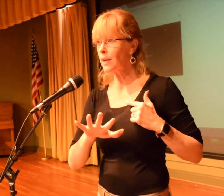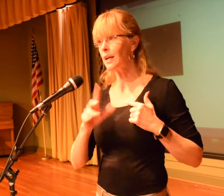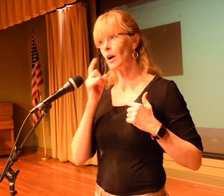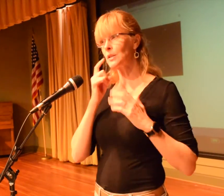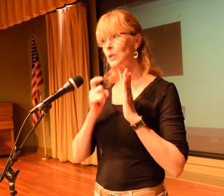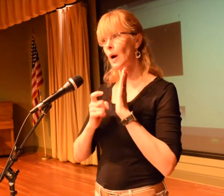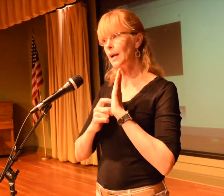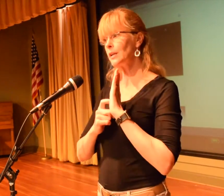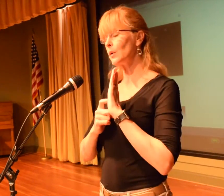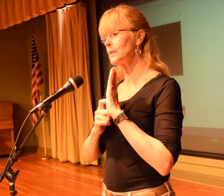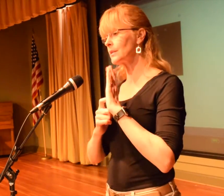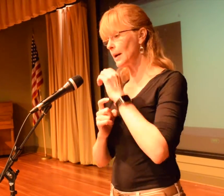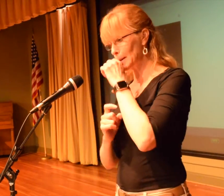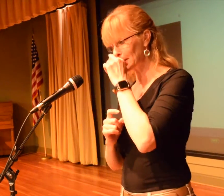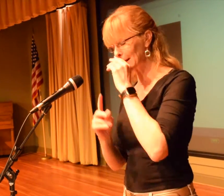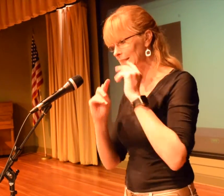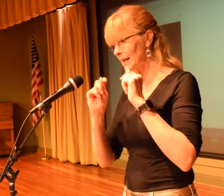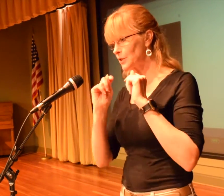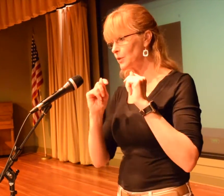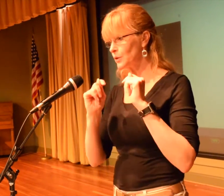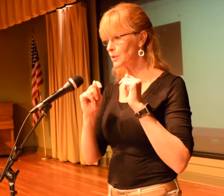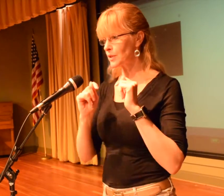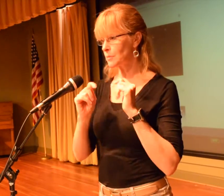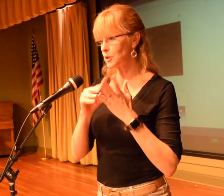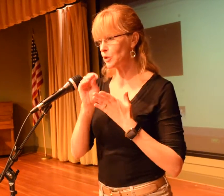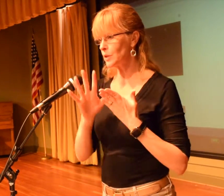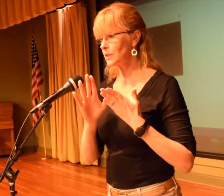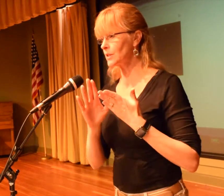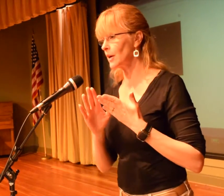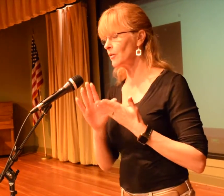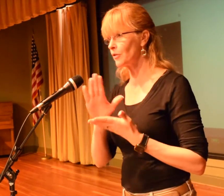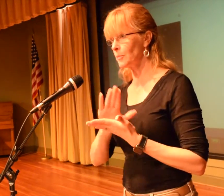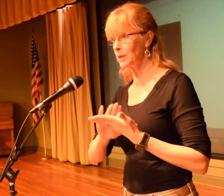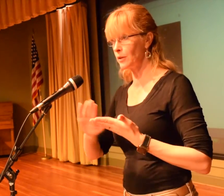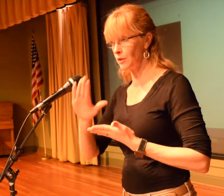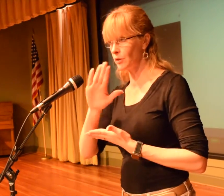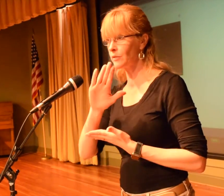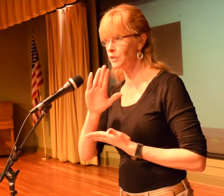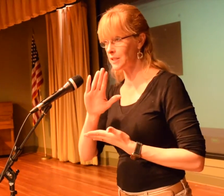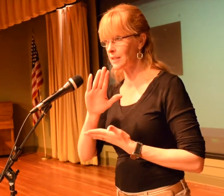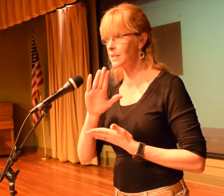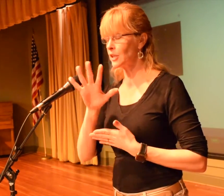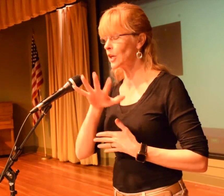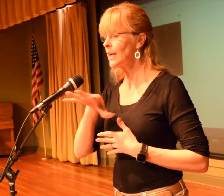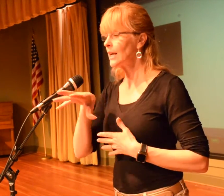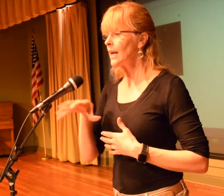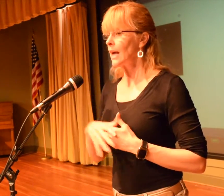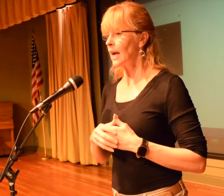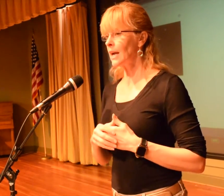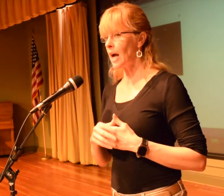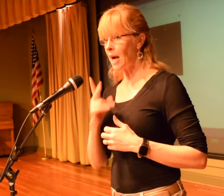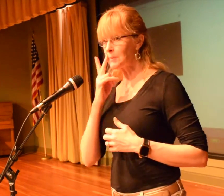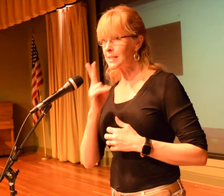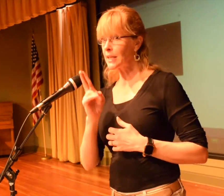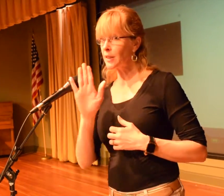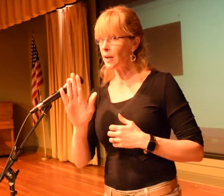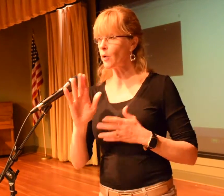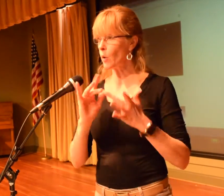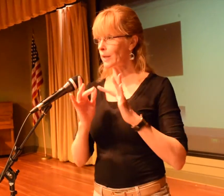and also I notice, because I tutor some students from the universities here, and I'm seeing their